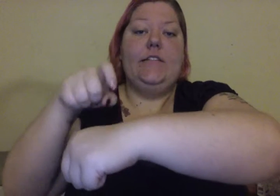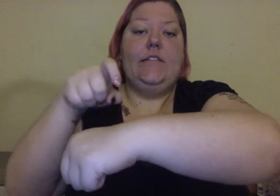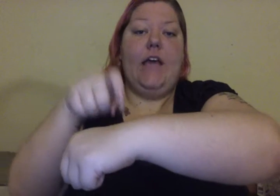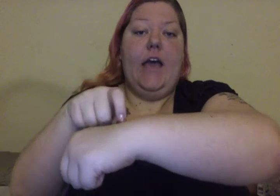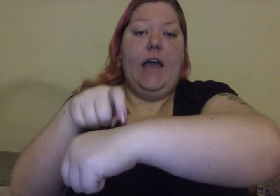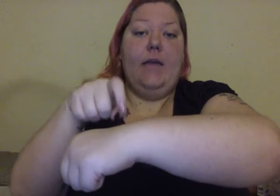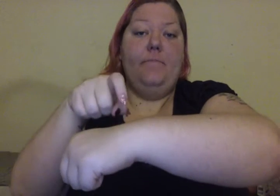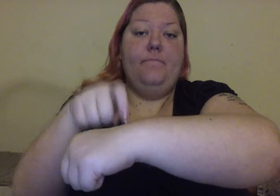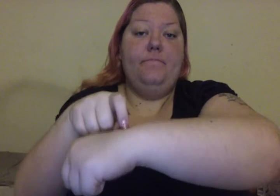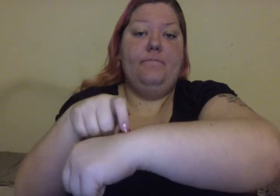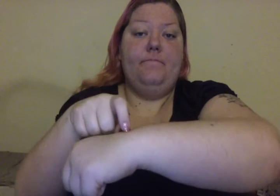Time.